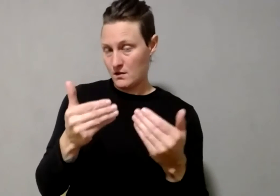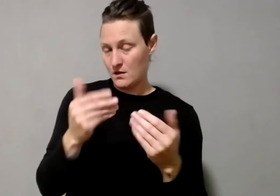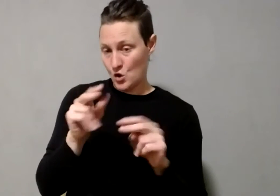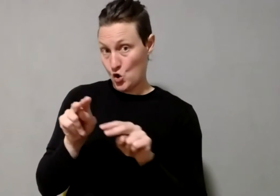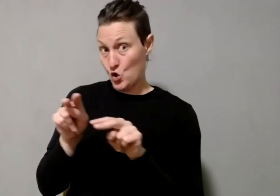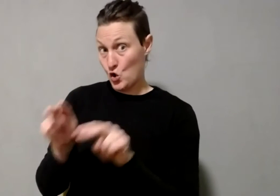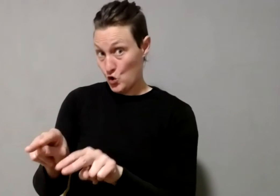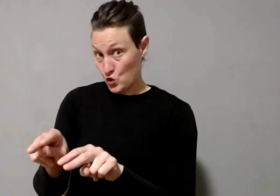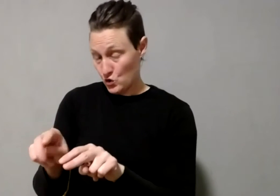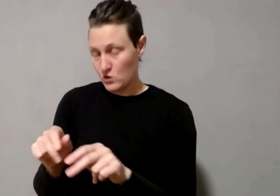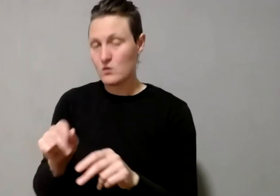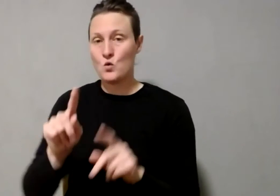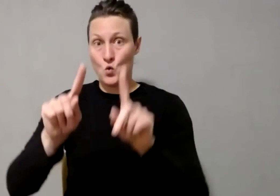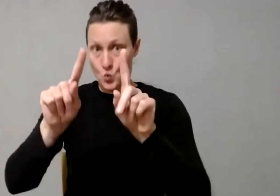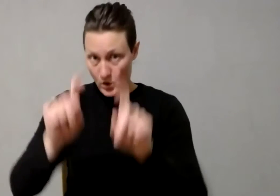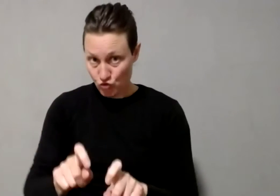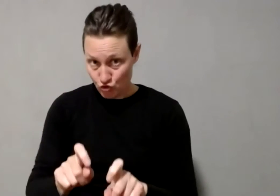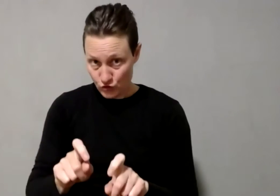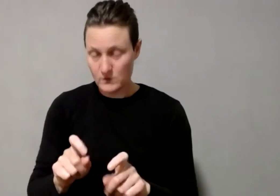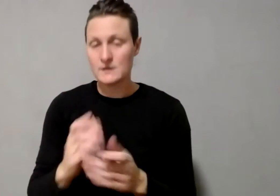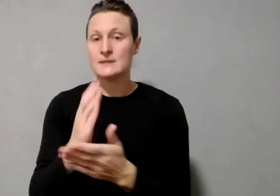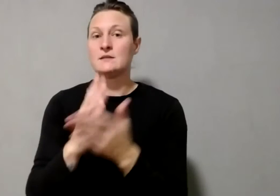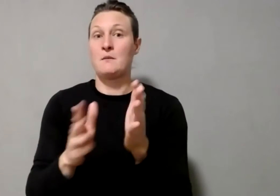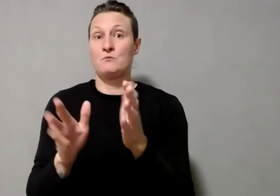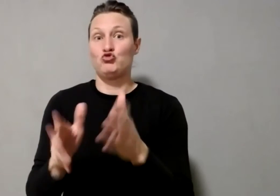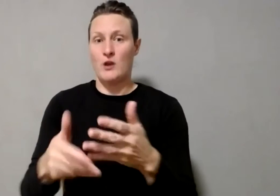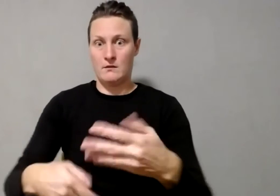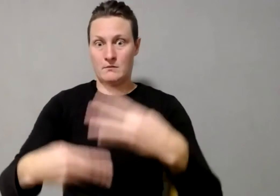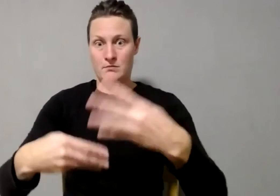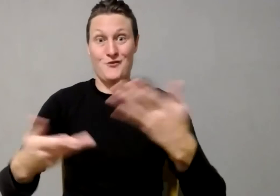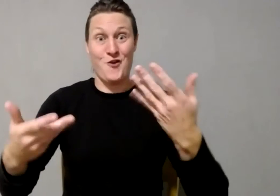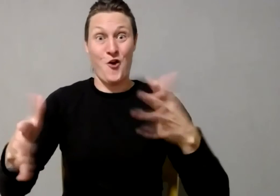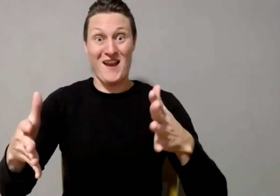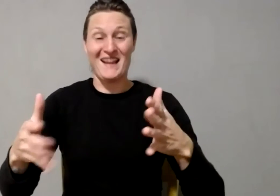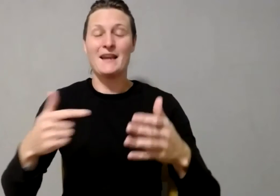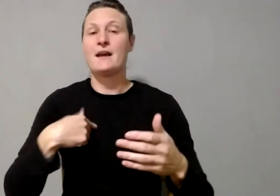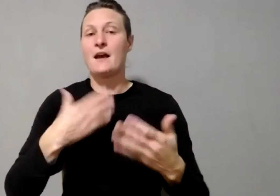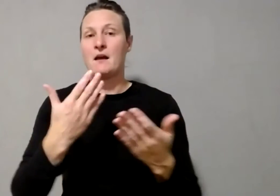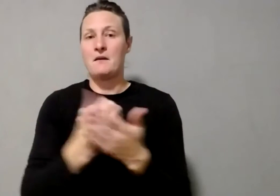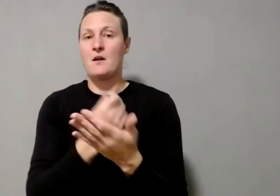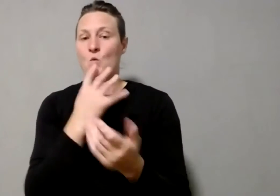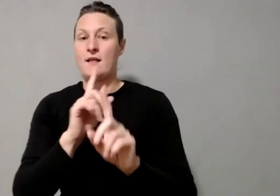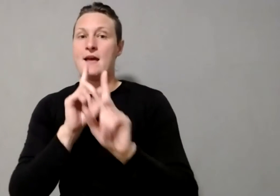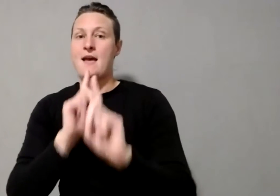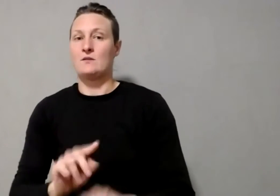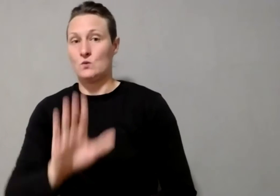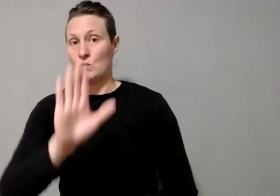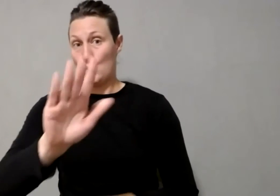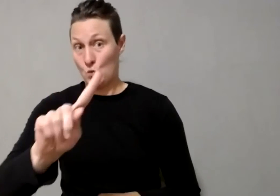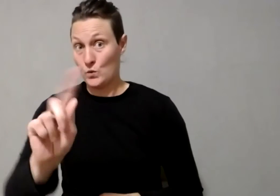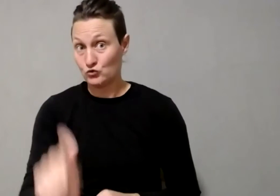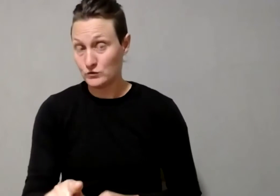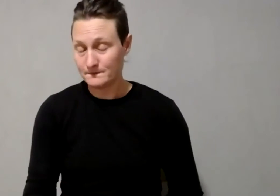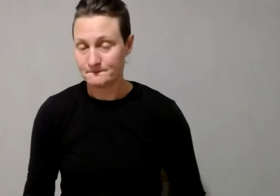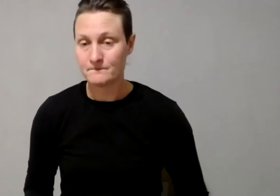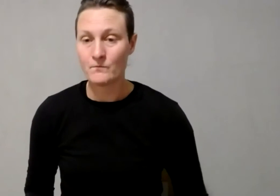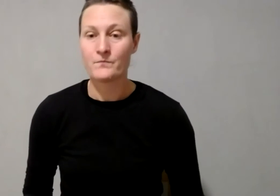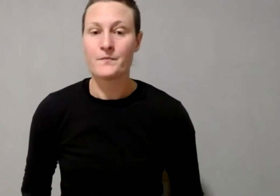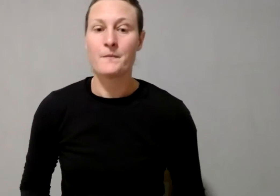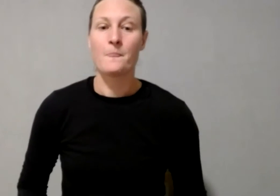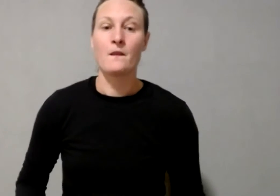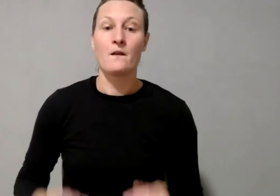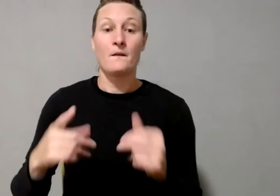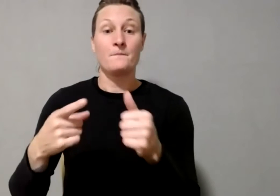up in the chat that I feel like will be useful. So one of the first questions is around, should I apply